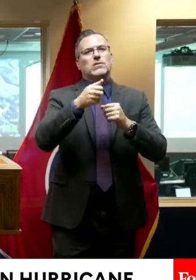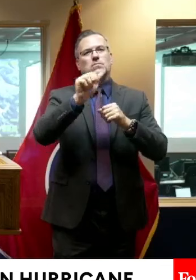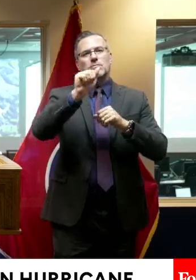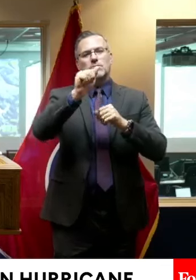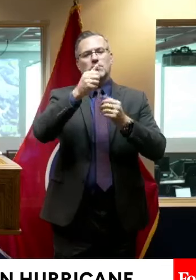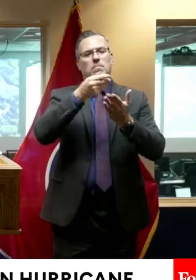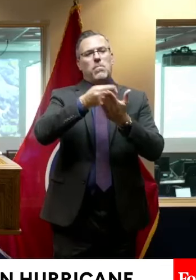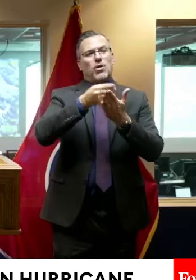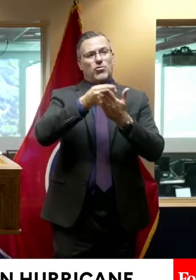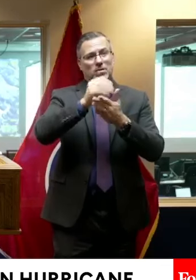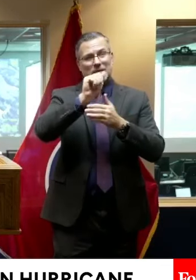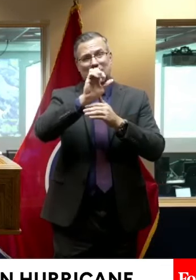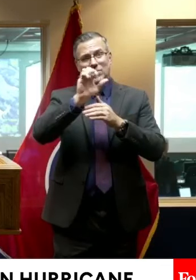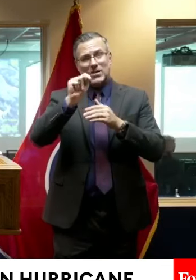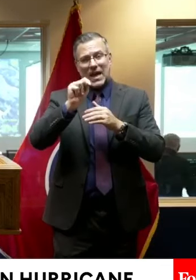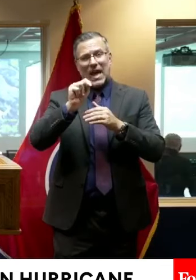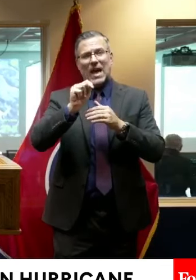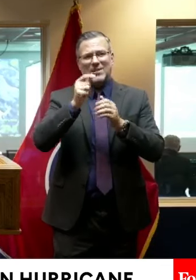$900 million for infrastructure